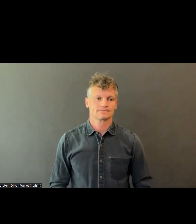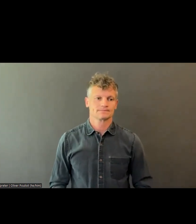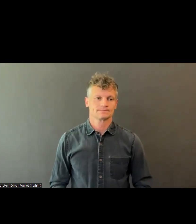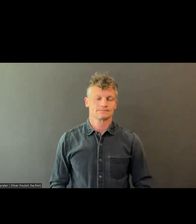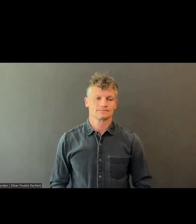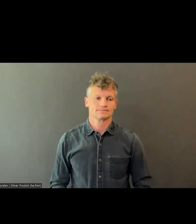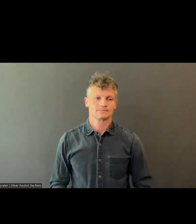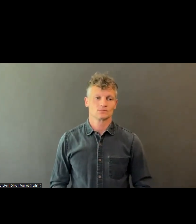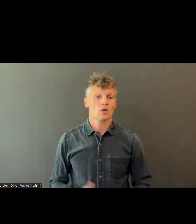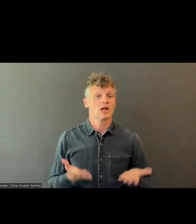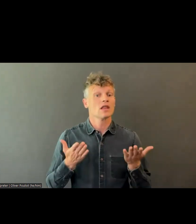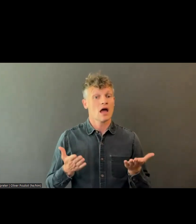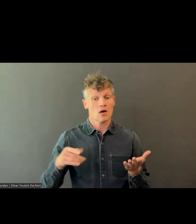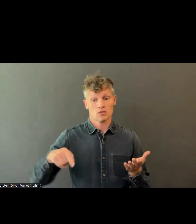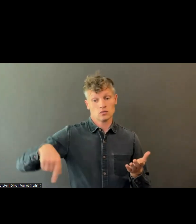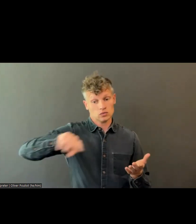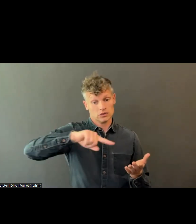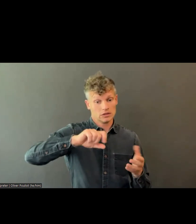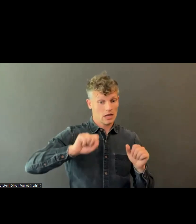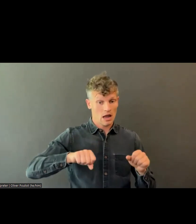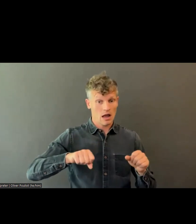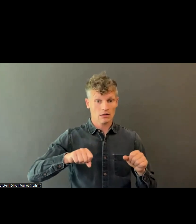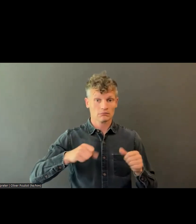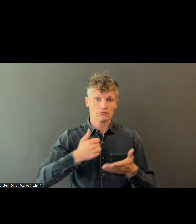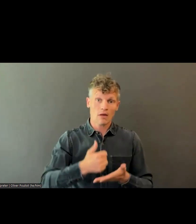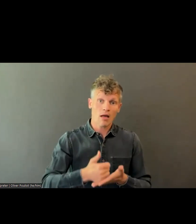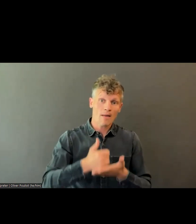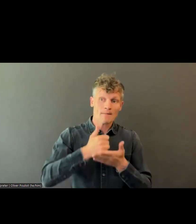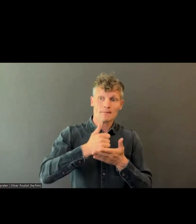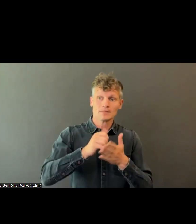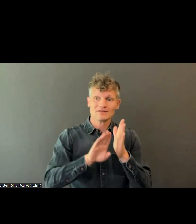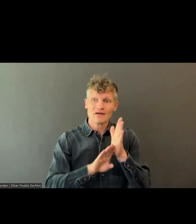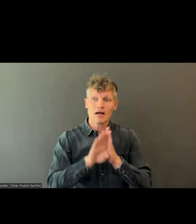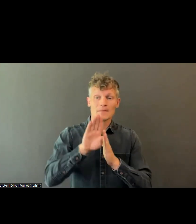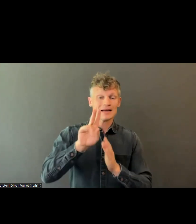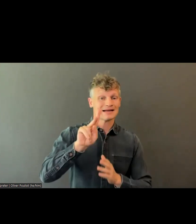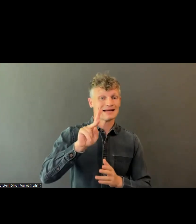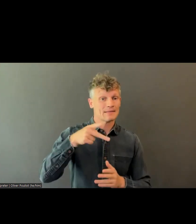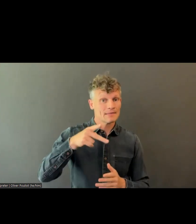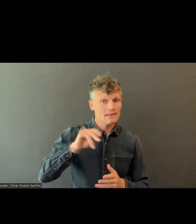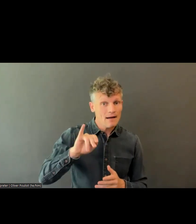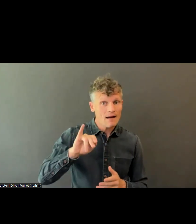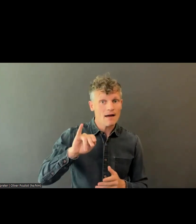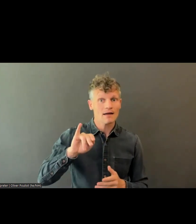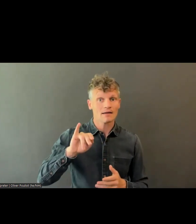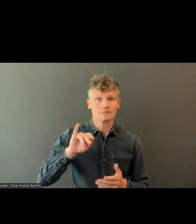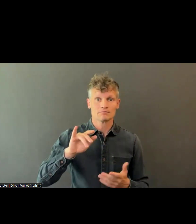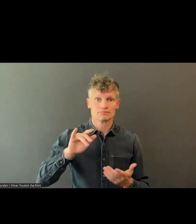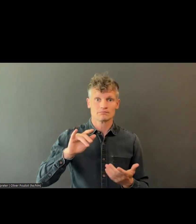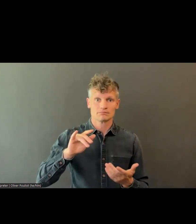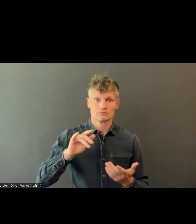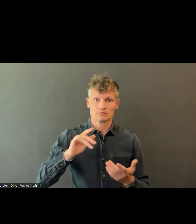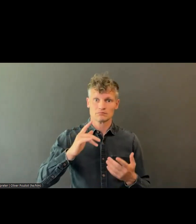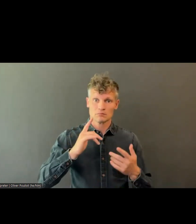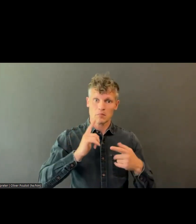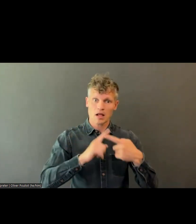channels with setting expectations, behaviors, standards even around accessibility and inclusion. Back to you,